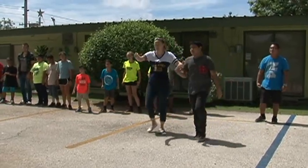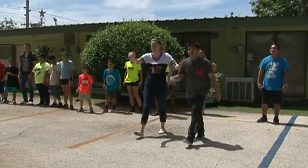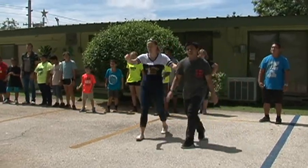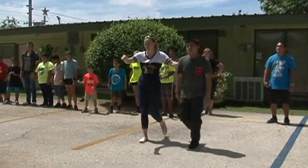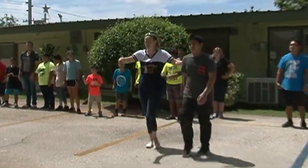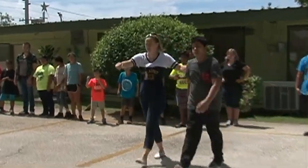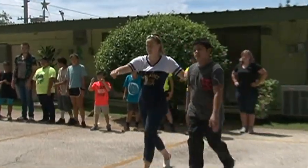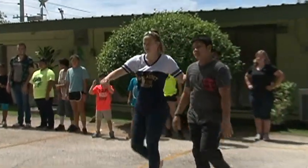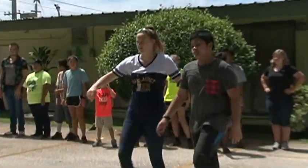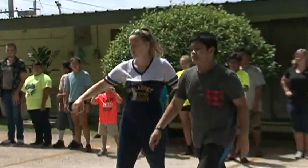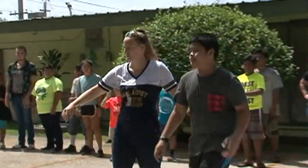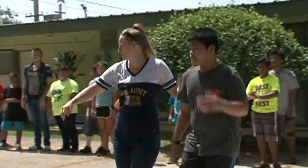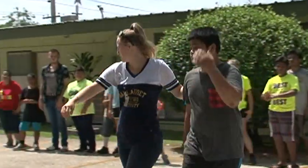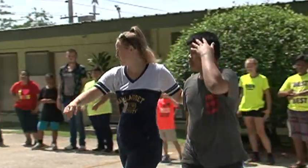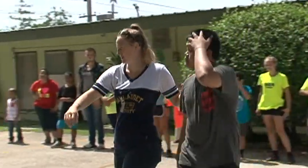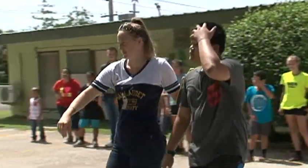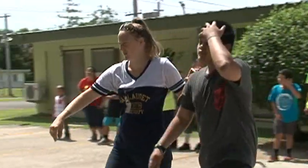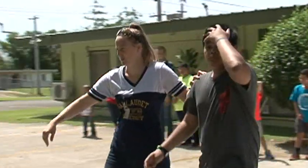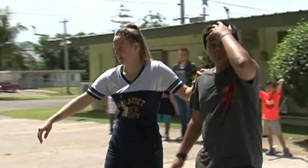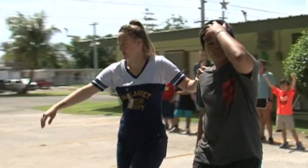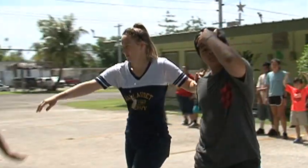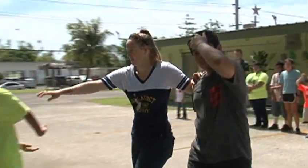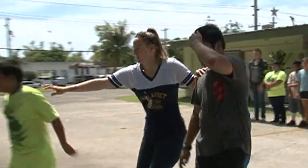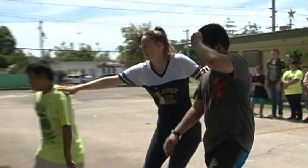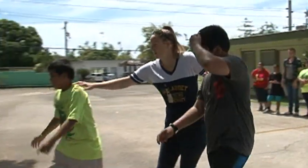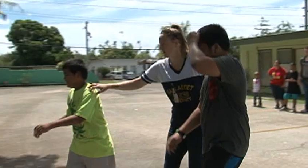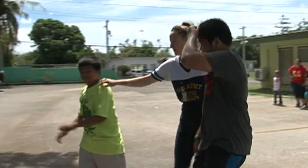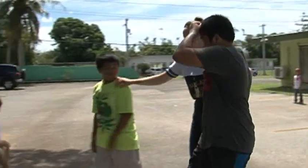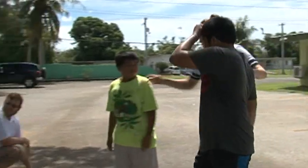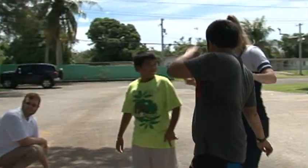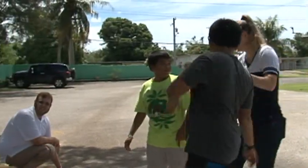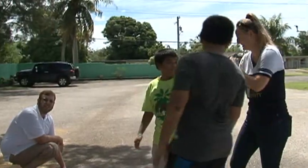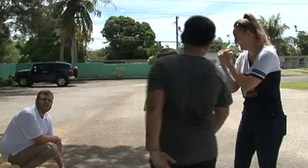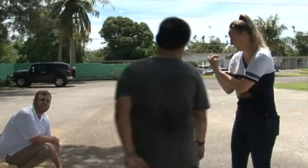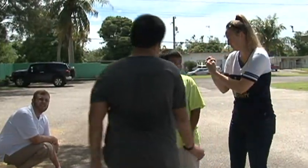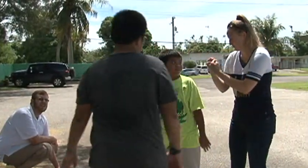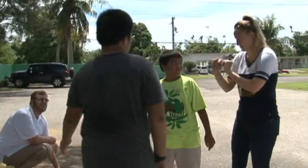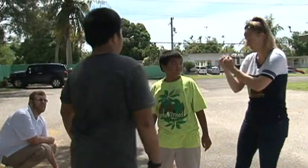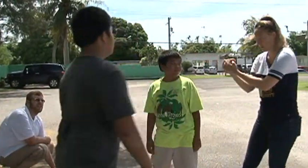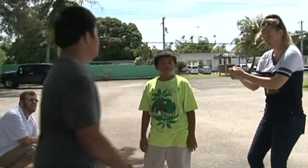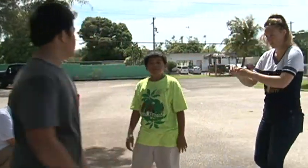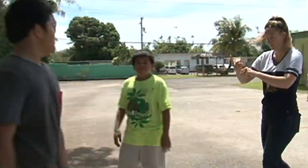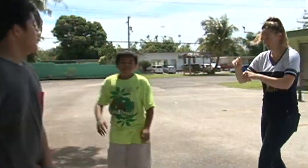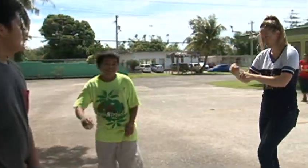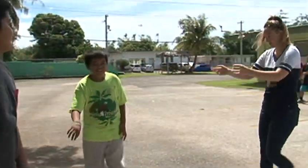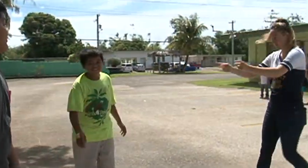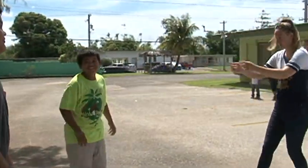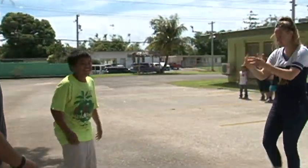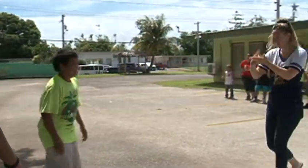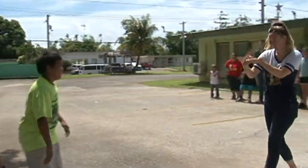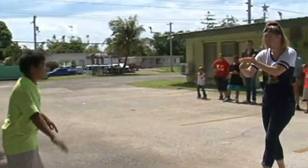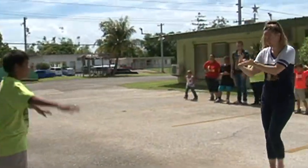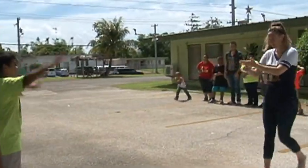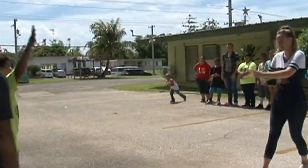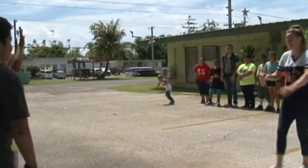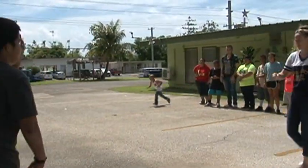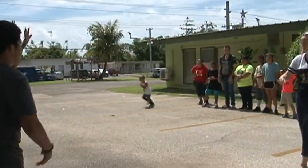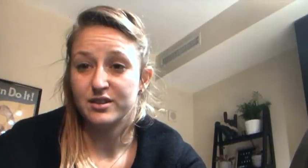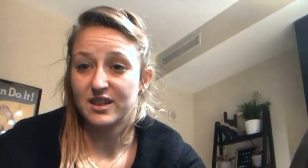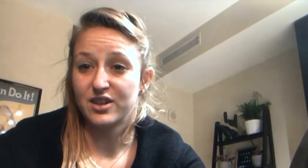this whole Act of Americans with Disabilities Act, which applies to Guam law, and honor our values and